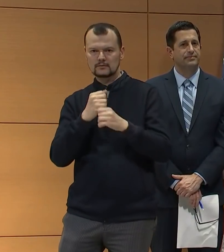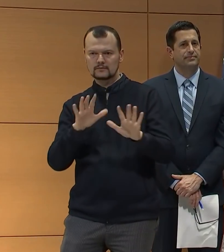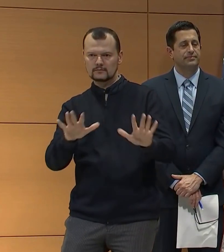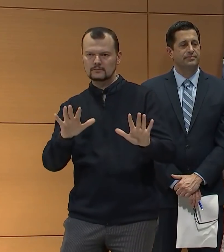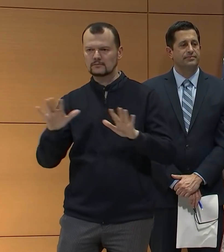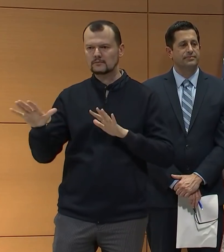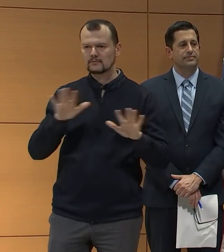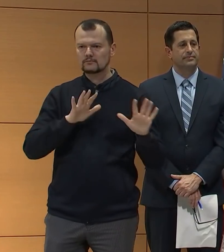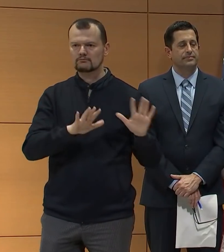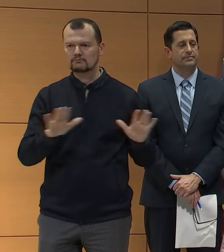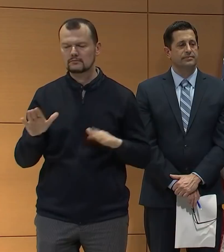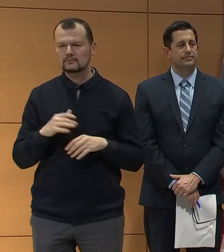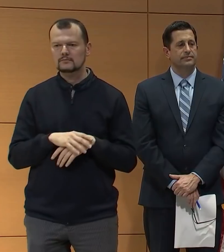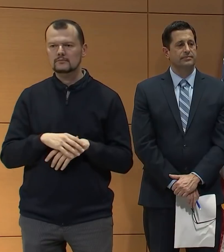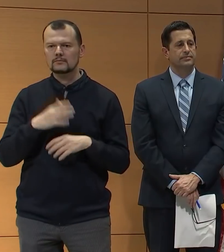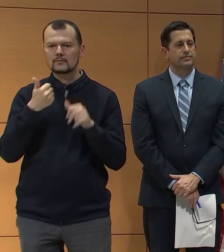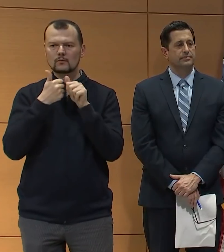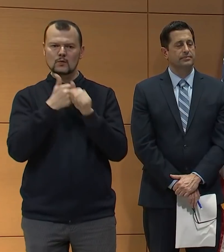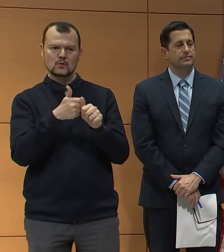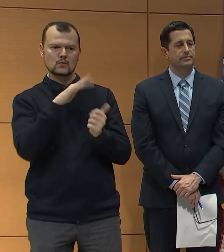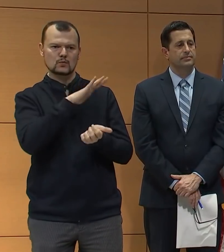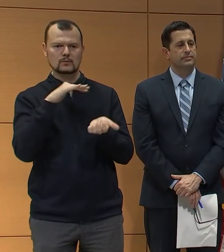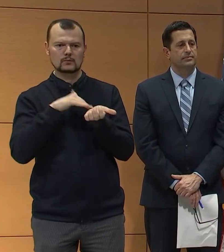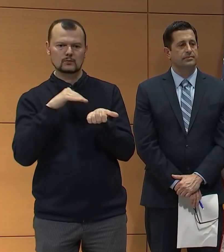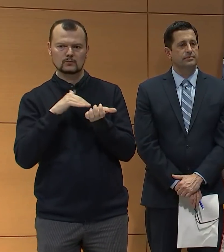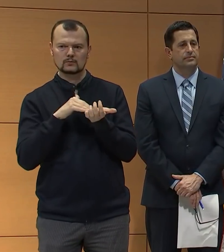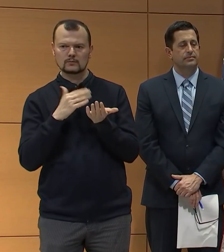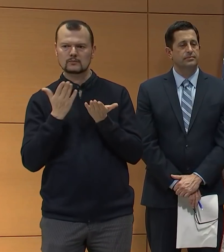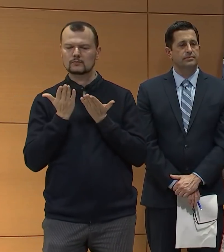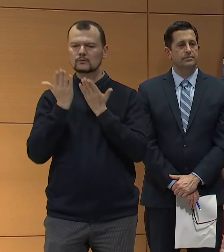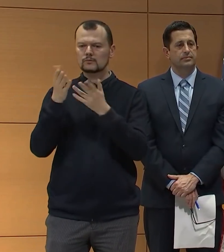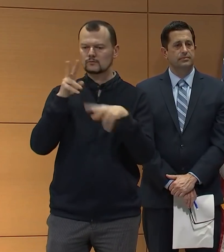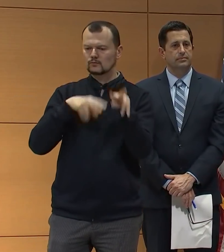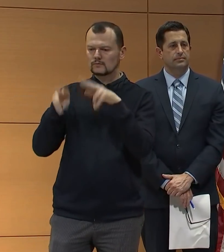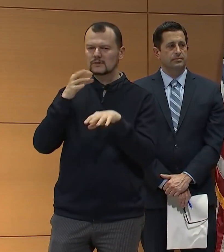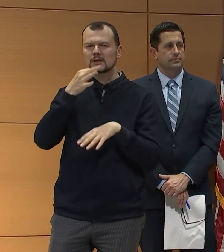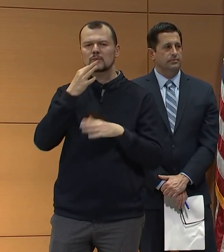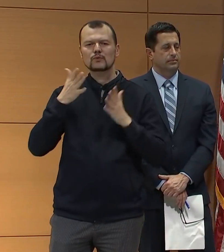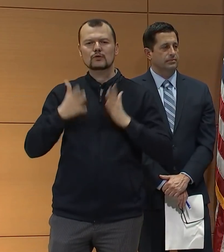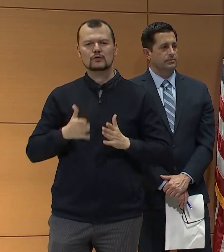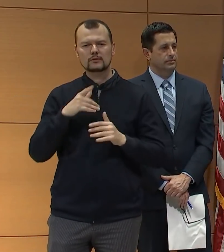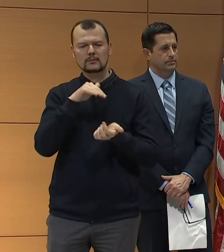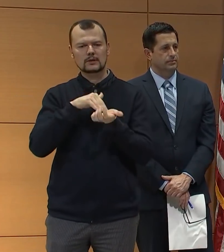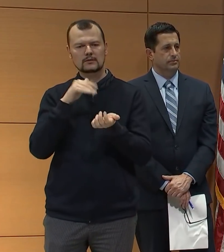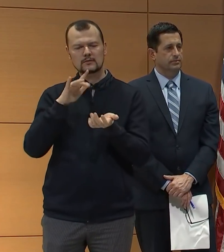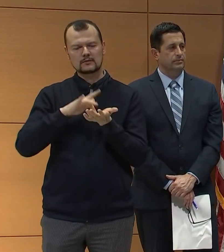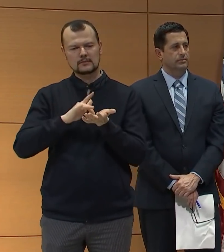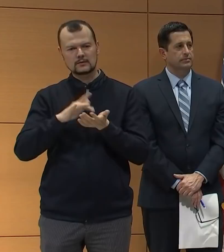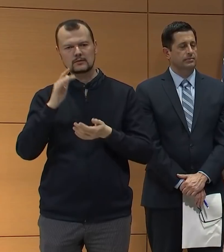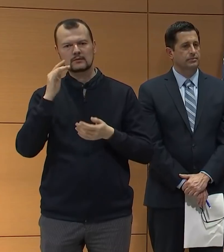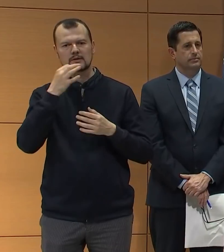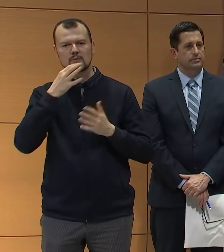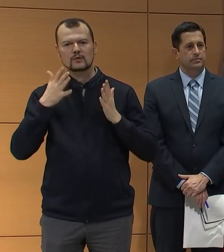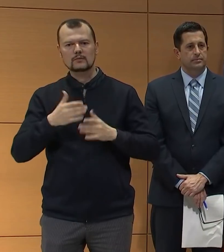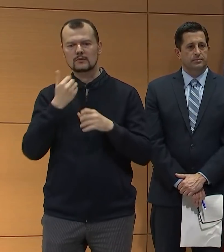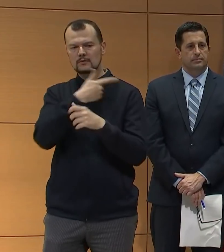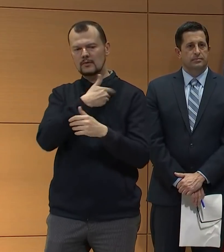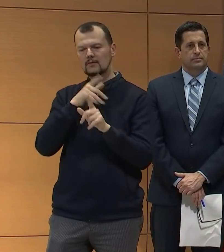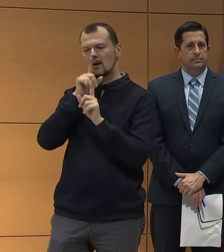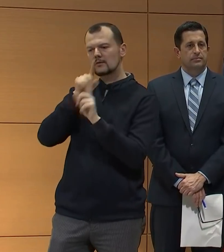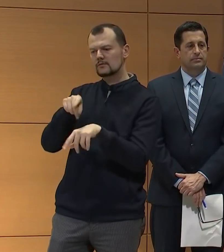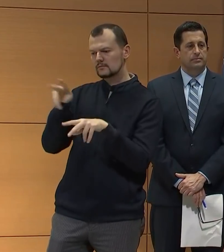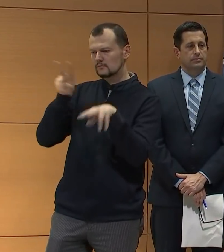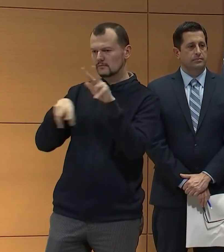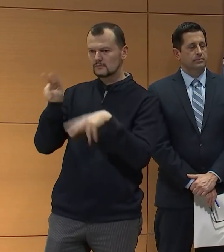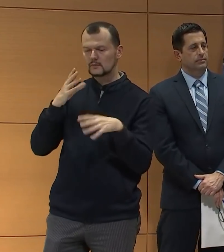follow our medical experts to help us come up with the appropriate set of responses. We're open tomorrow. We have